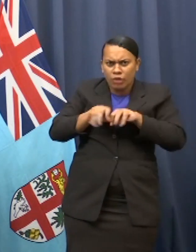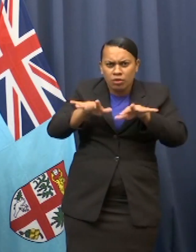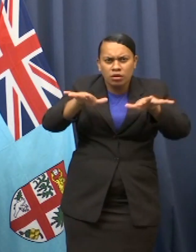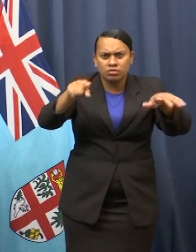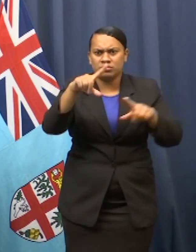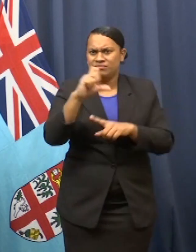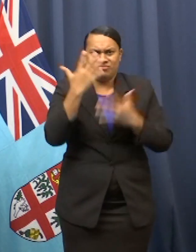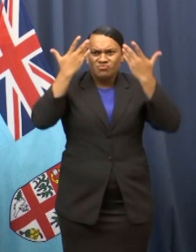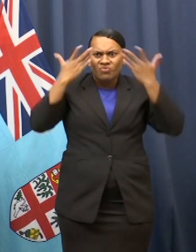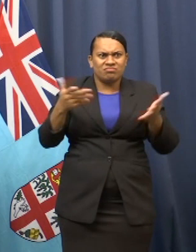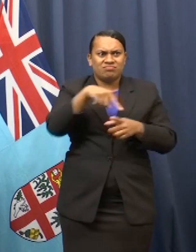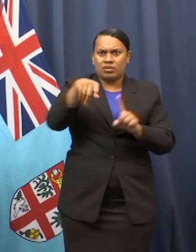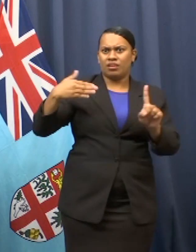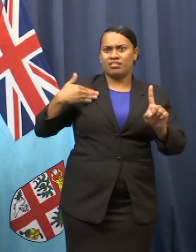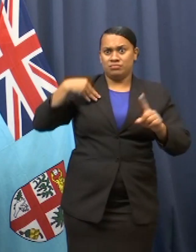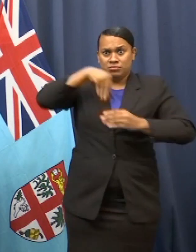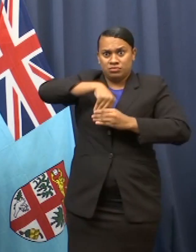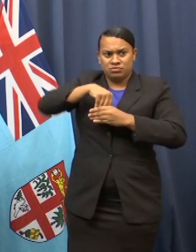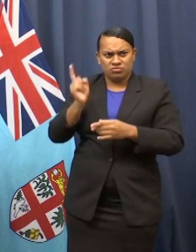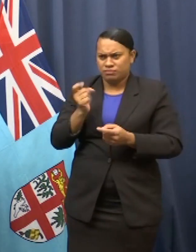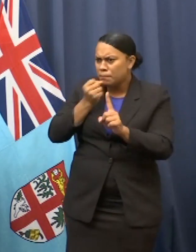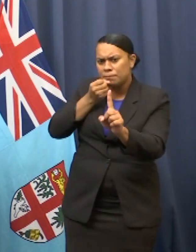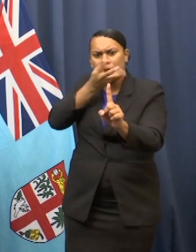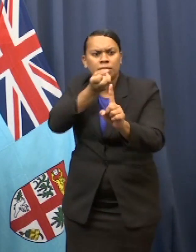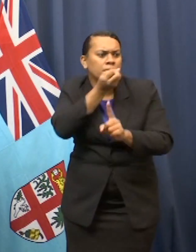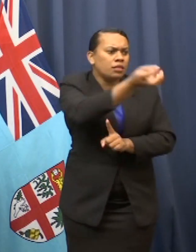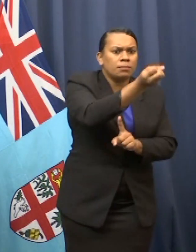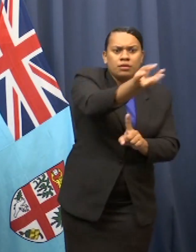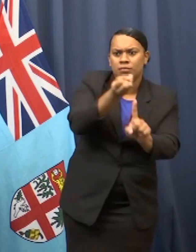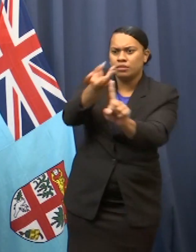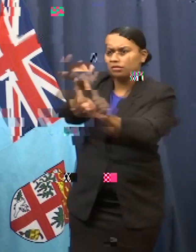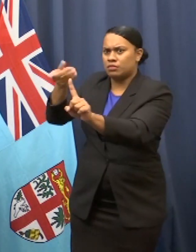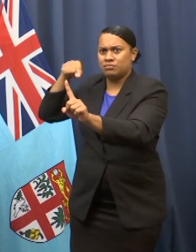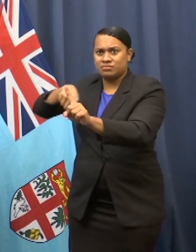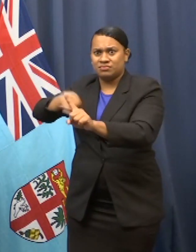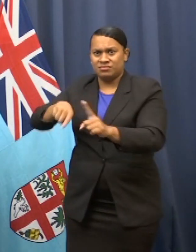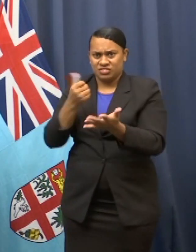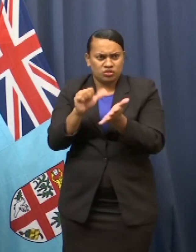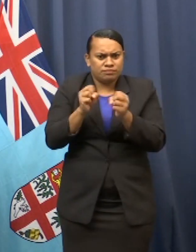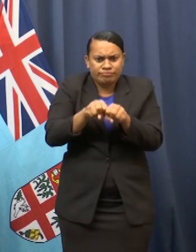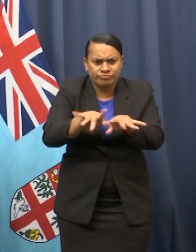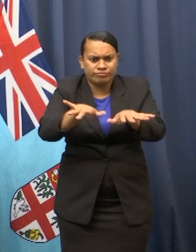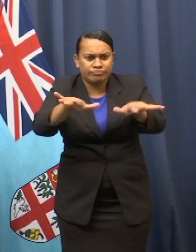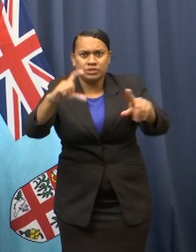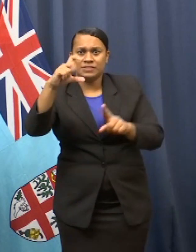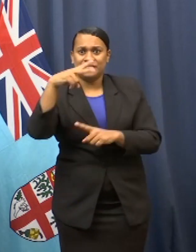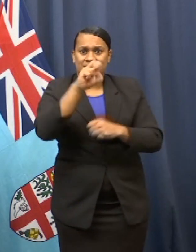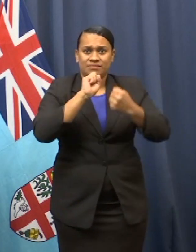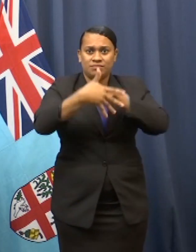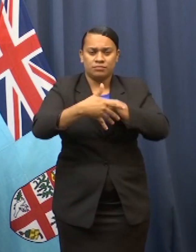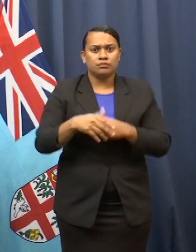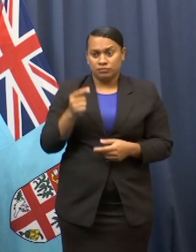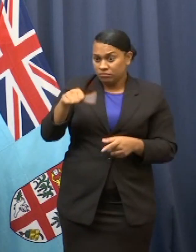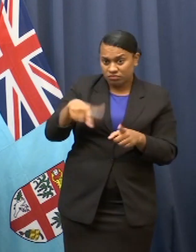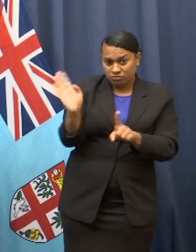affect anyone they interact with and start an outbreak that spreads and spreads and spreads across the entire